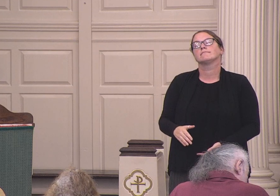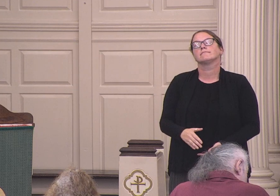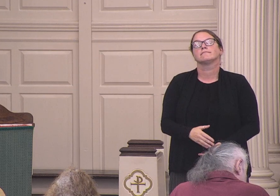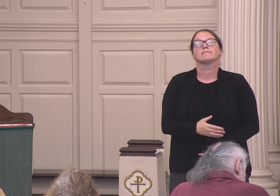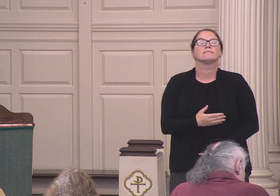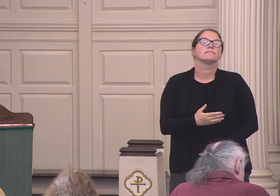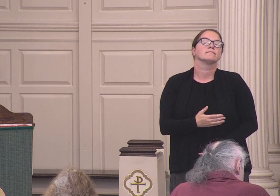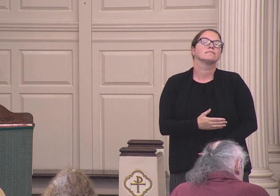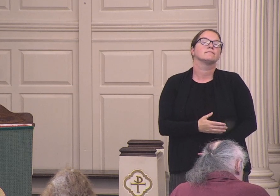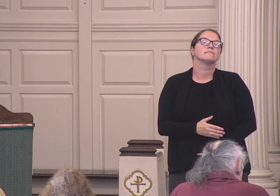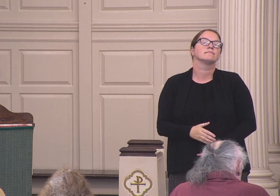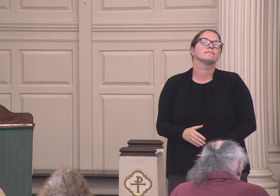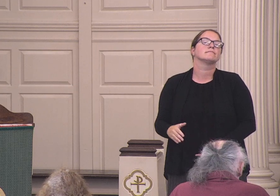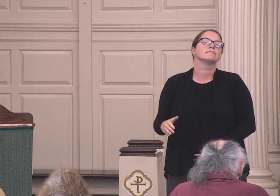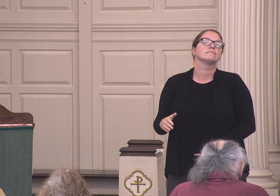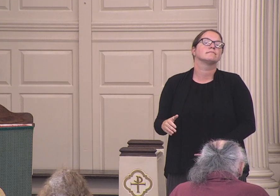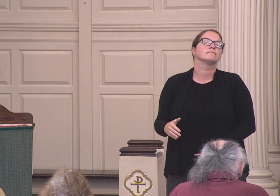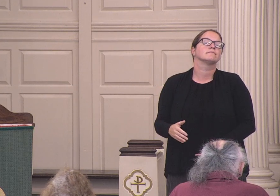conspectu